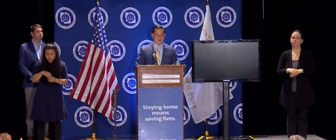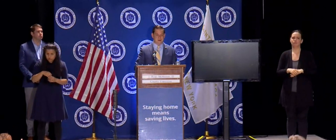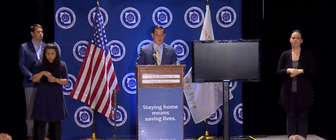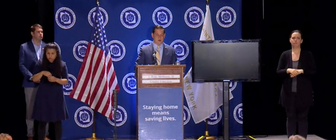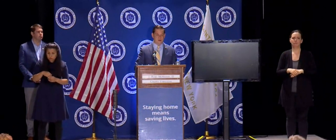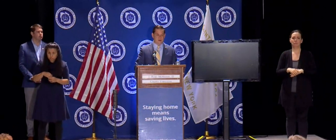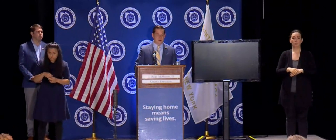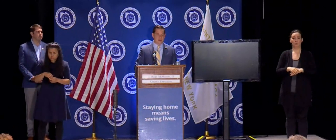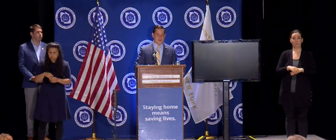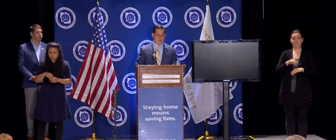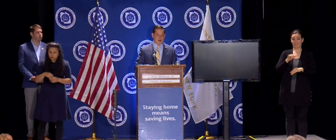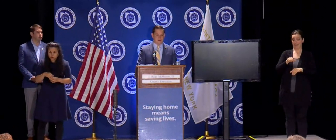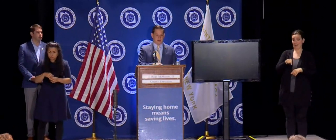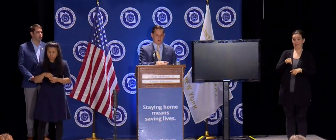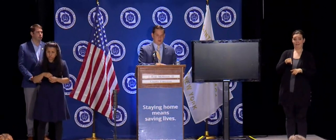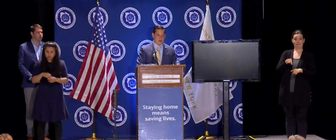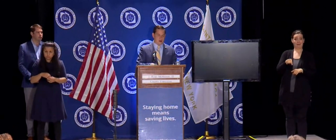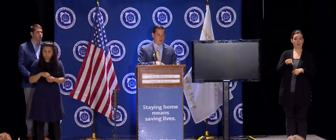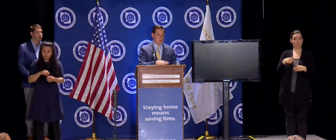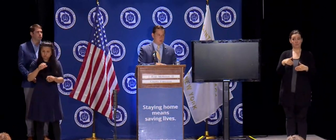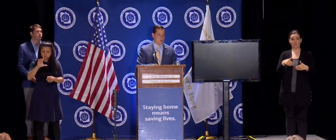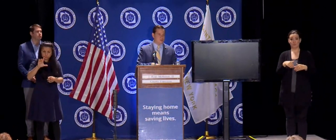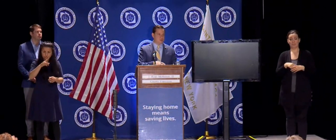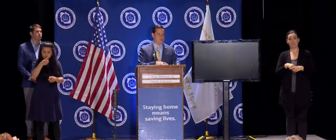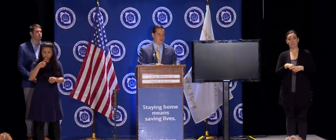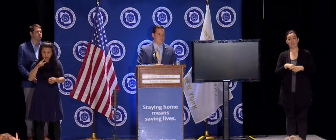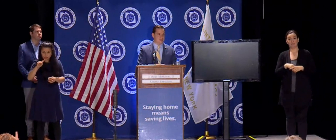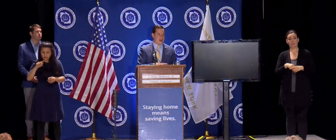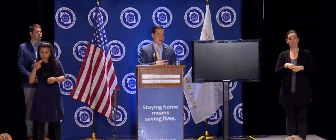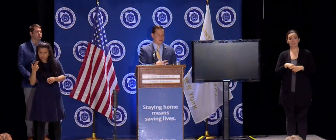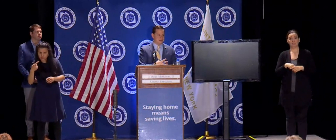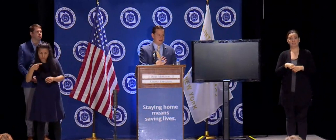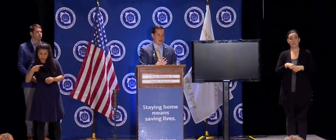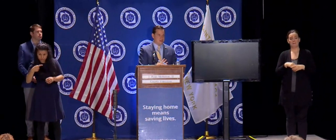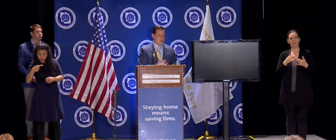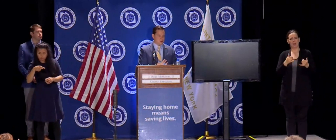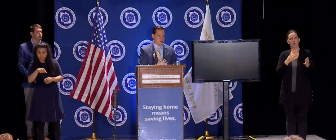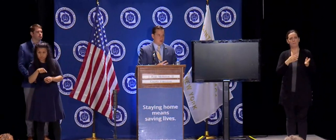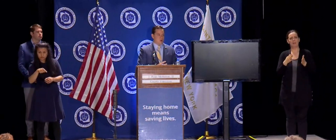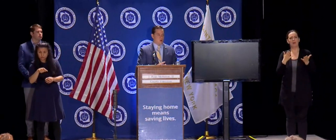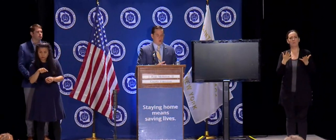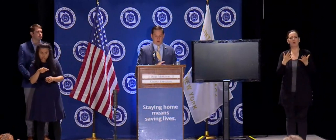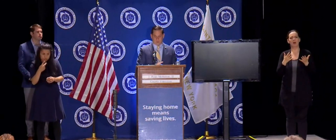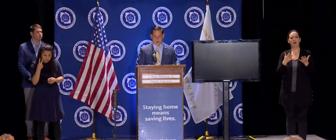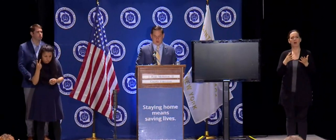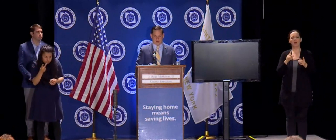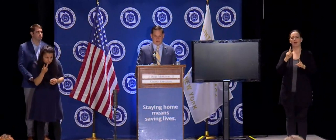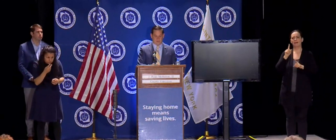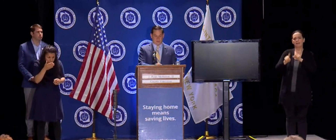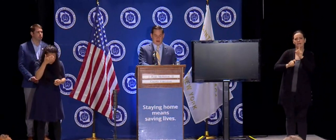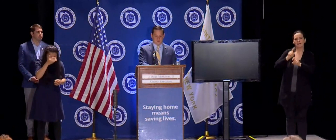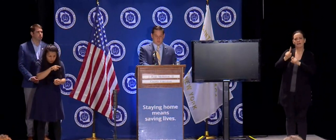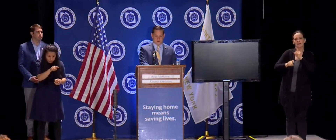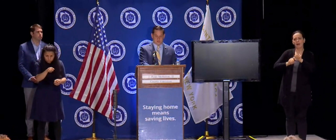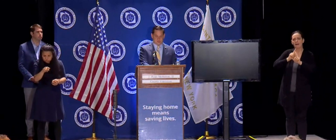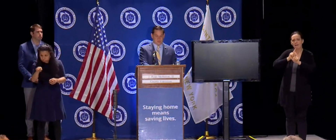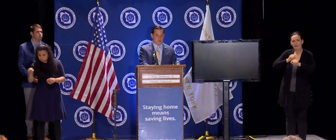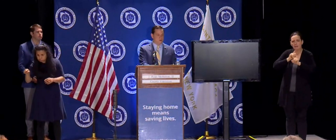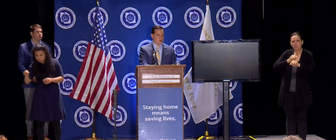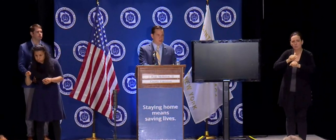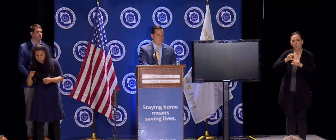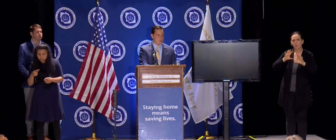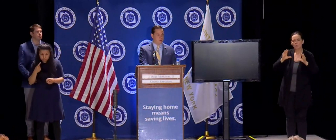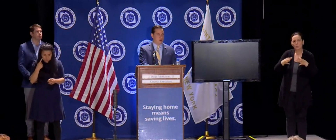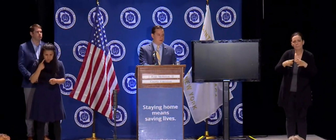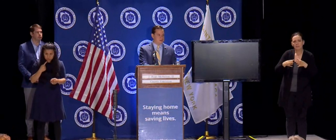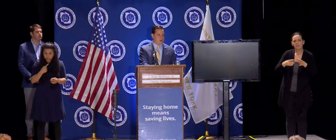It's dealing with, it's kind of like a clearinghouse where questions can be asked and answered, or the hospitalization issue,